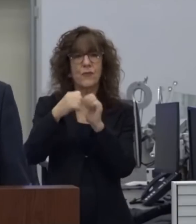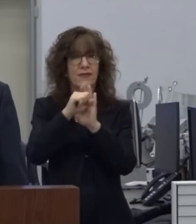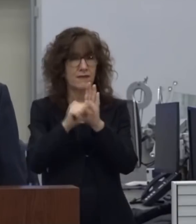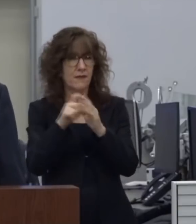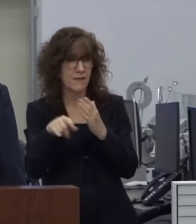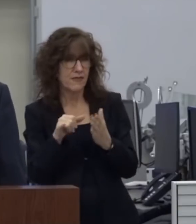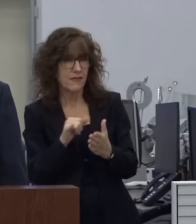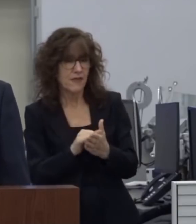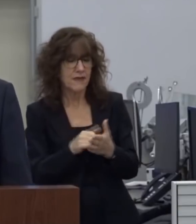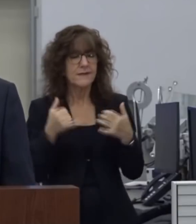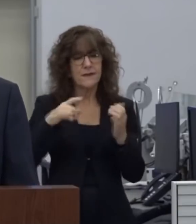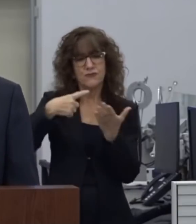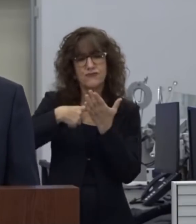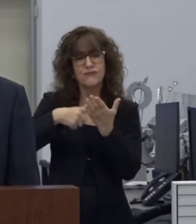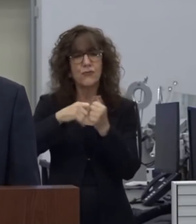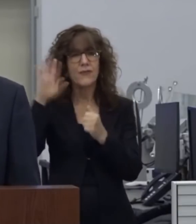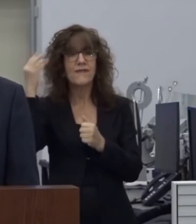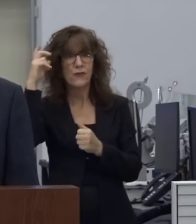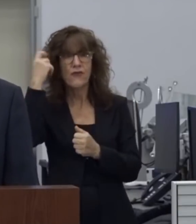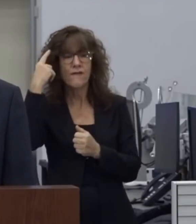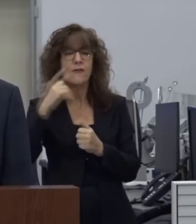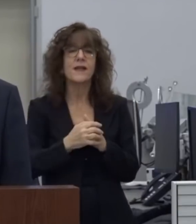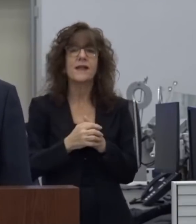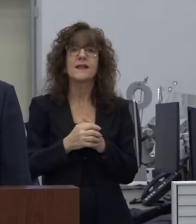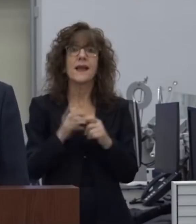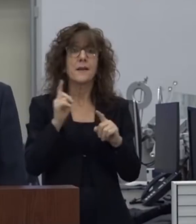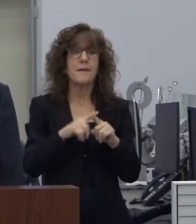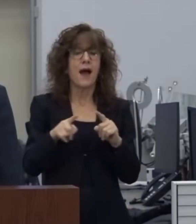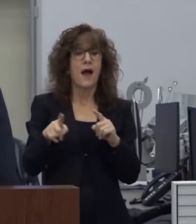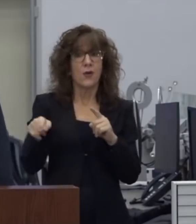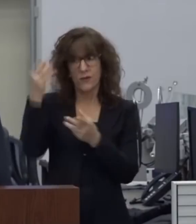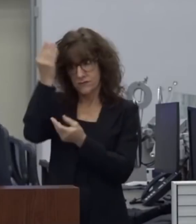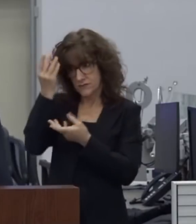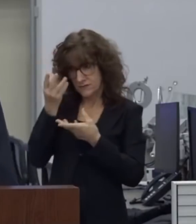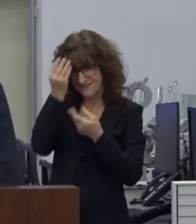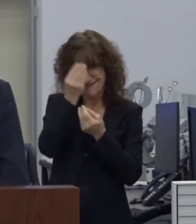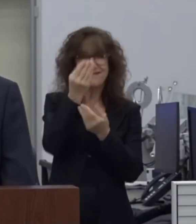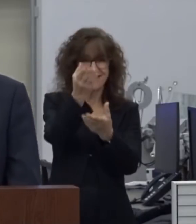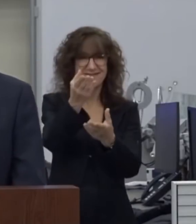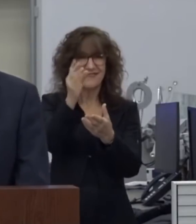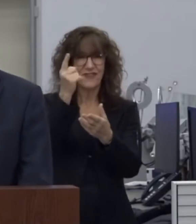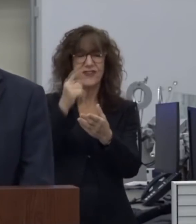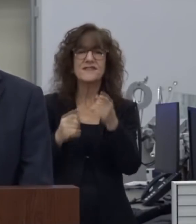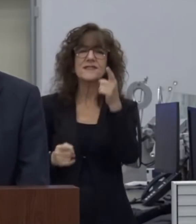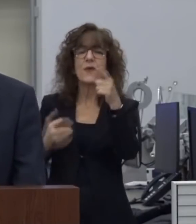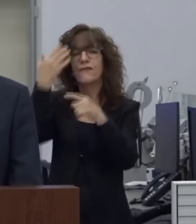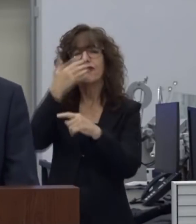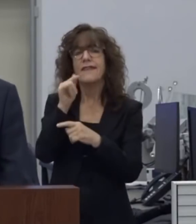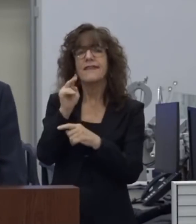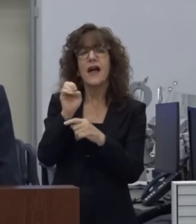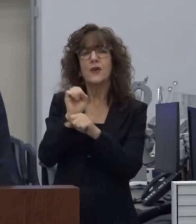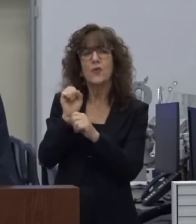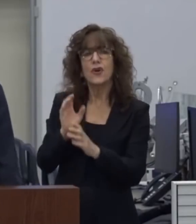that, still in conversation with the federal government. But as we find out, you all will be the first to know, okay? So frontline